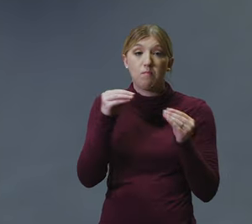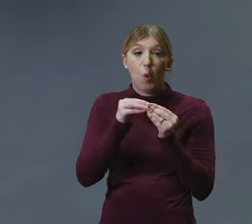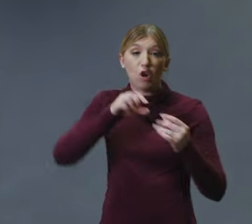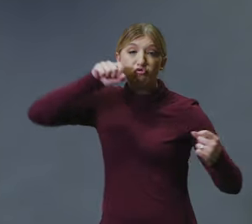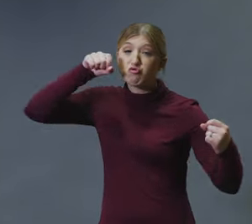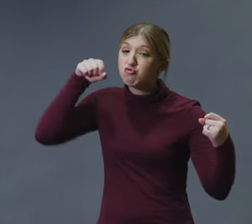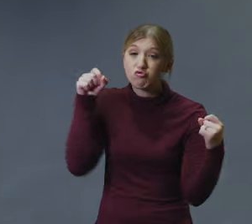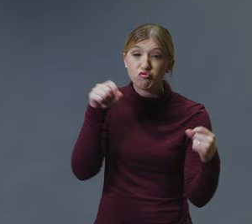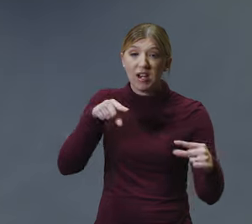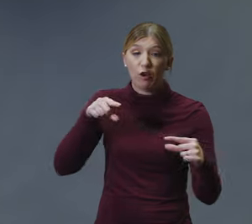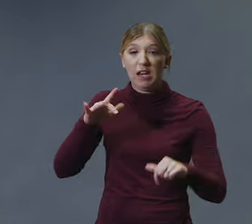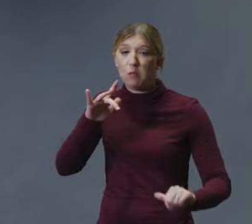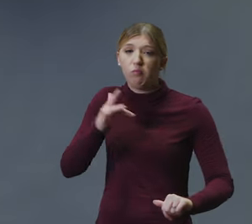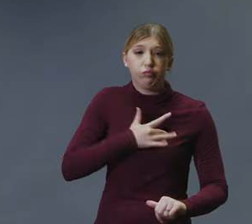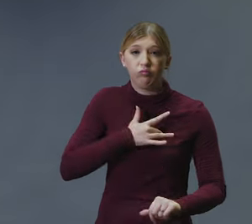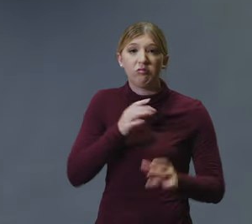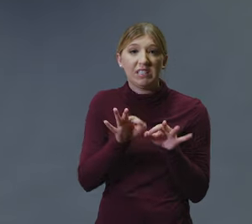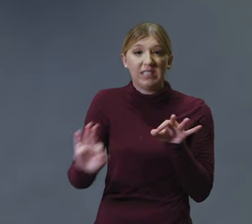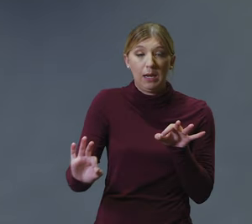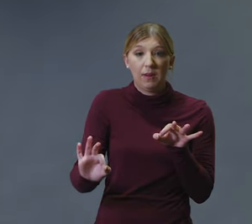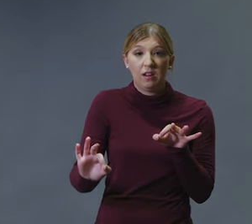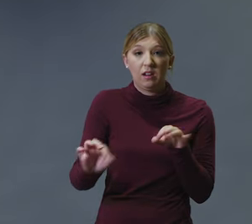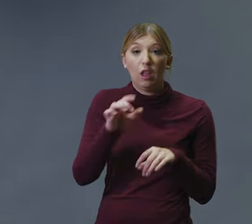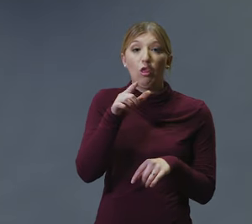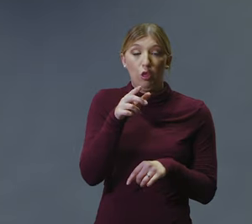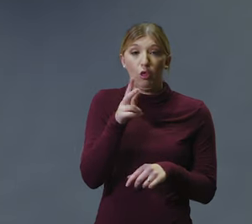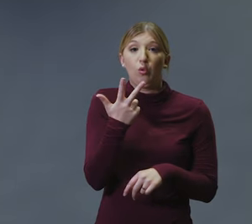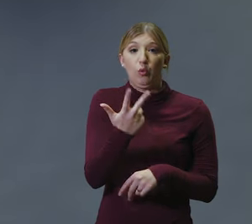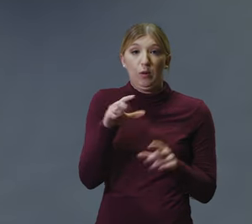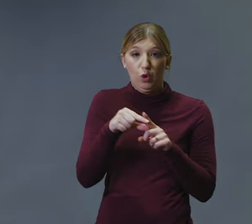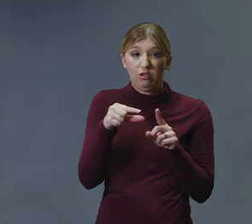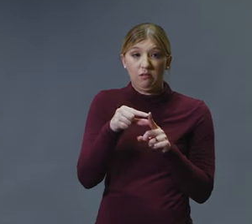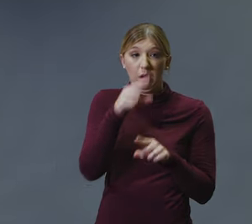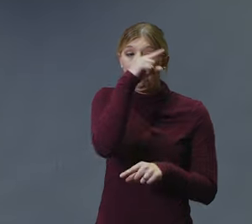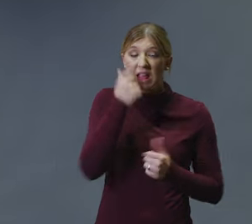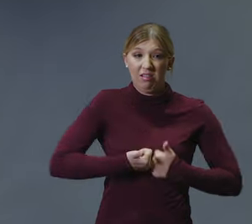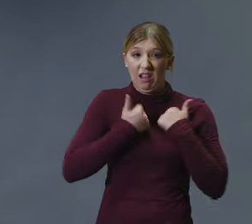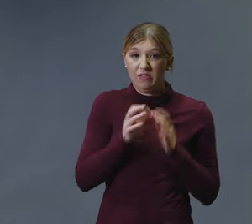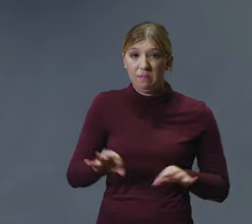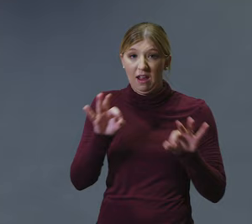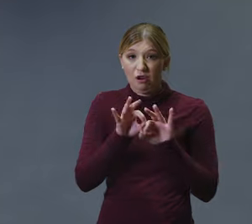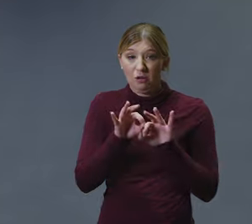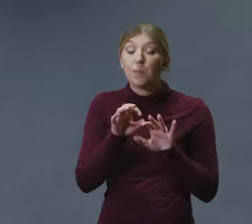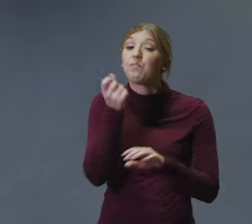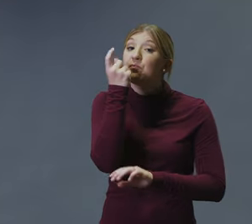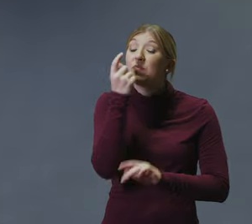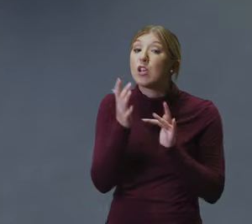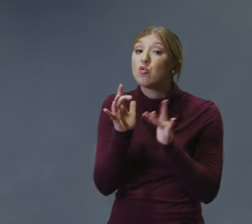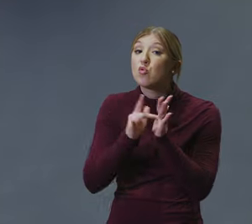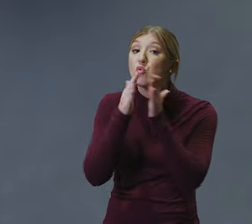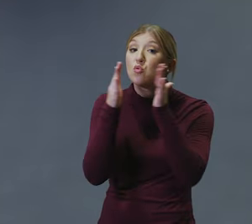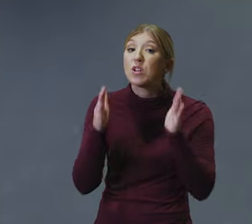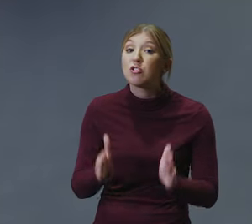or polarizing statement than those three words right there. Listen, as Christians,